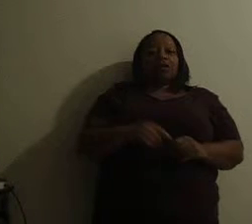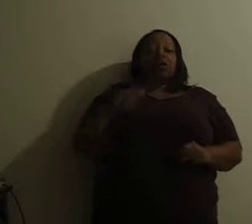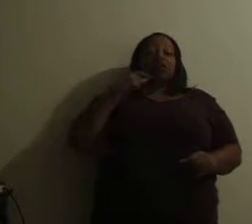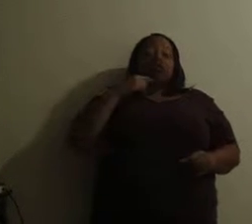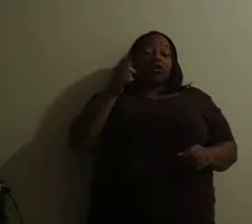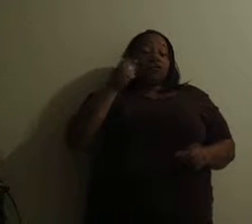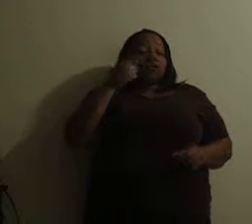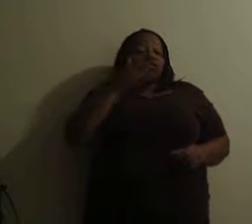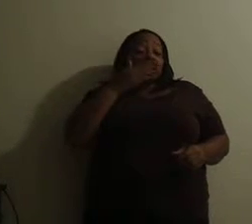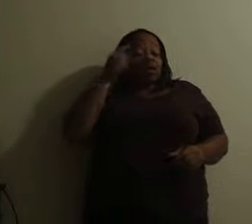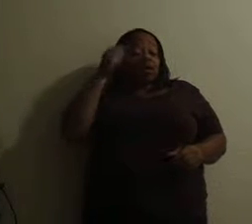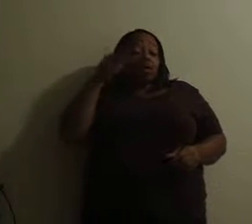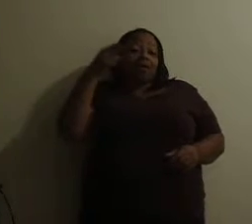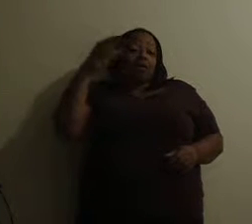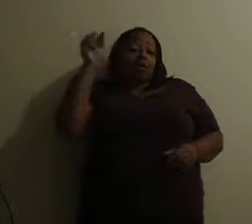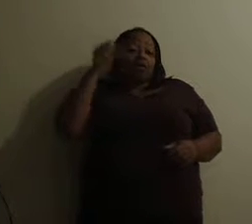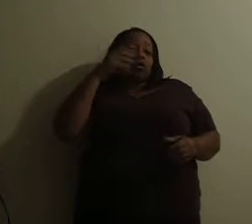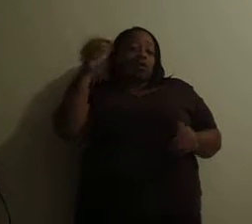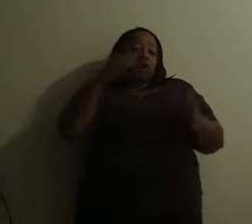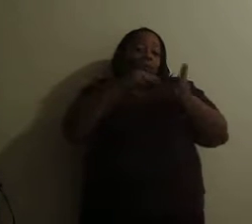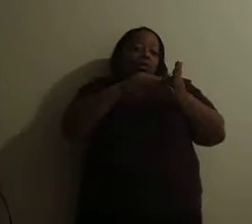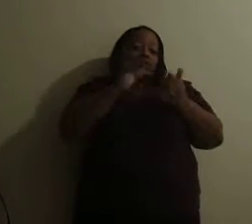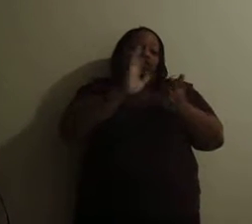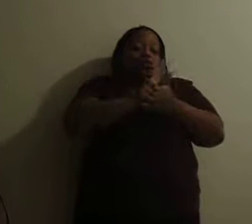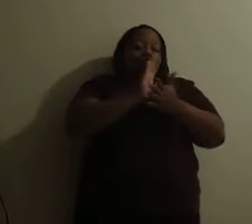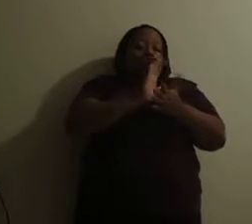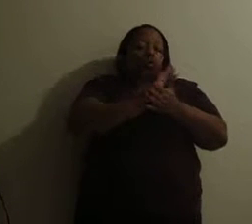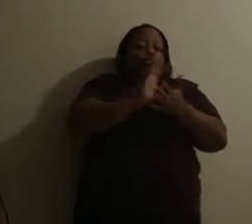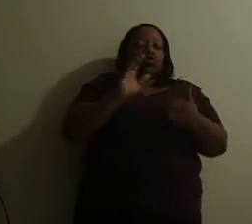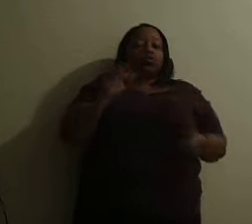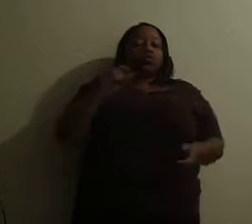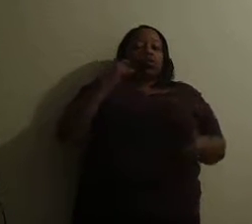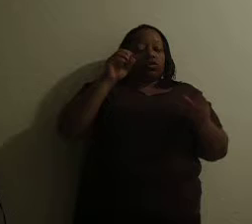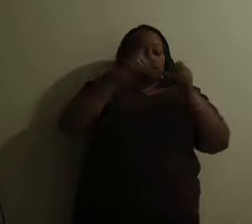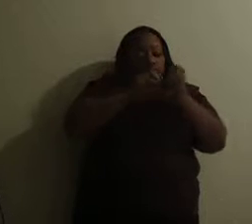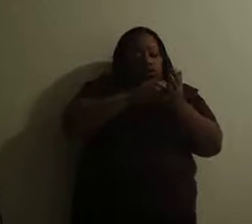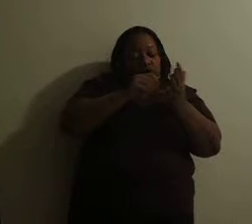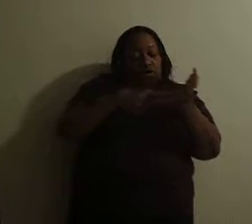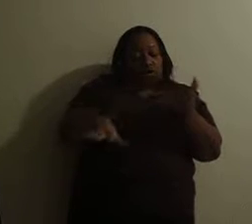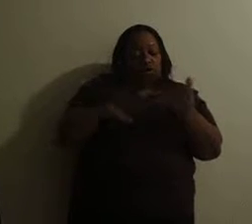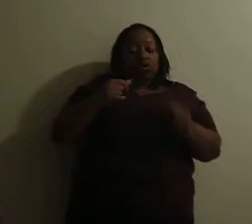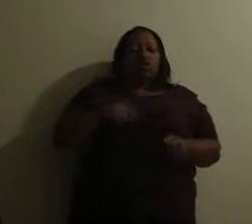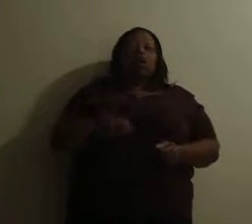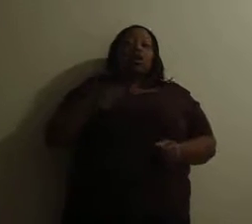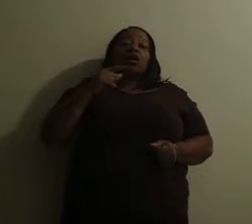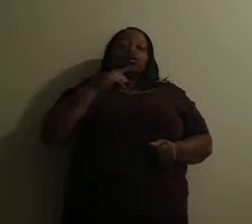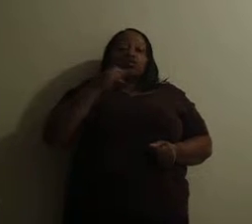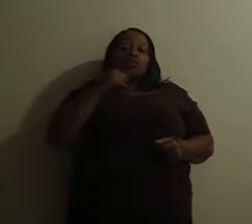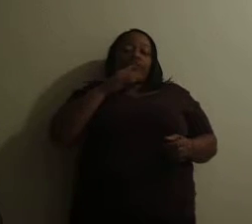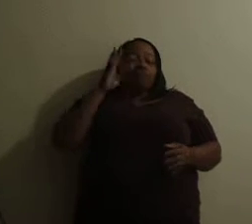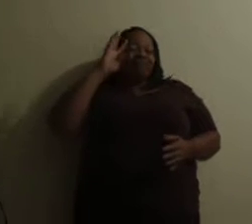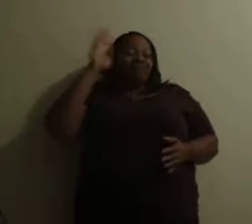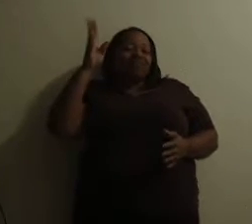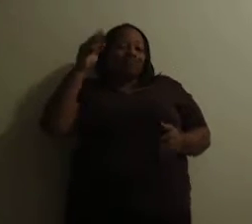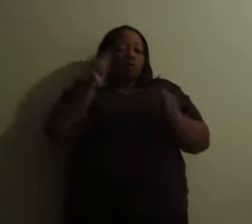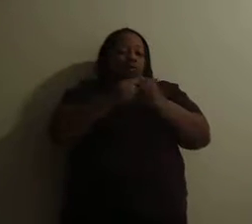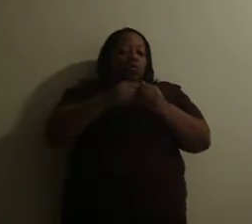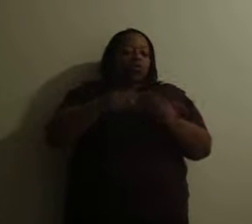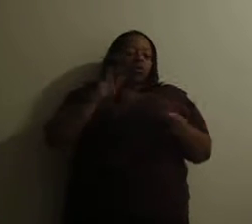students. The key is to think about your reading and writing assignments as something that will involve content. And I